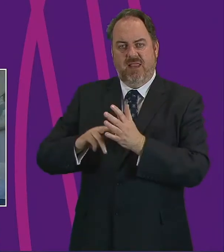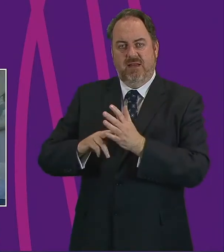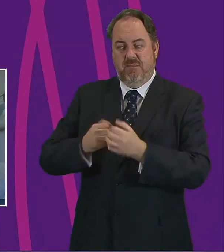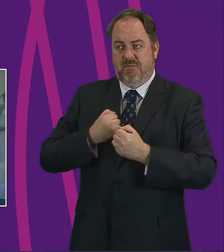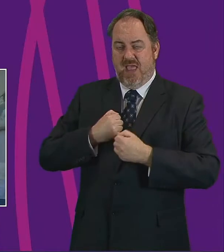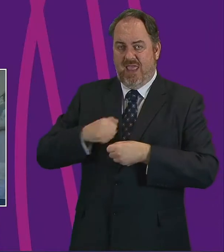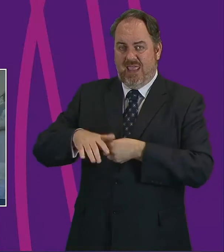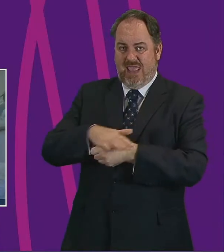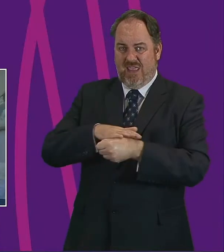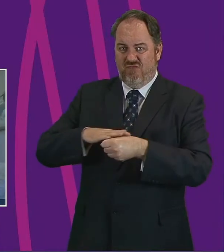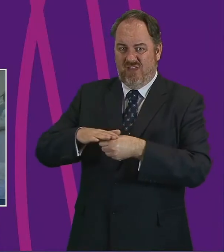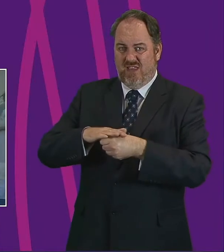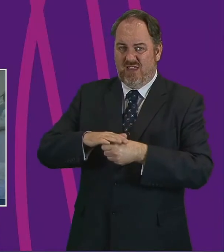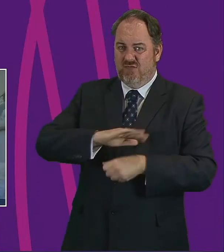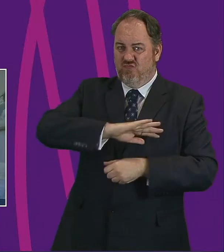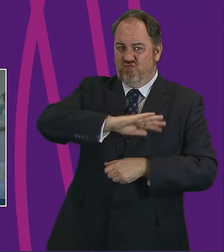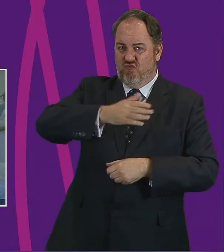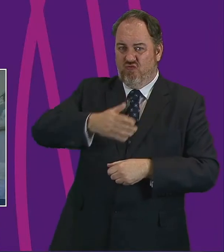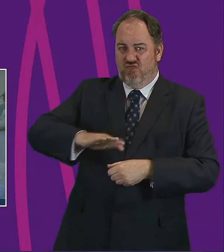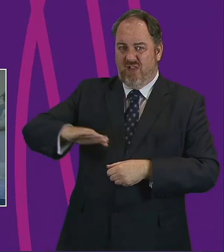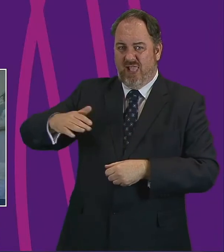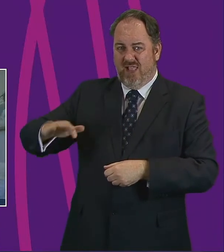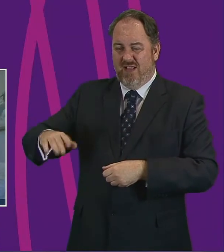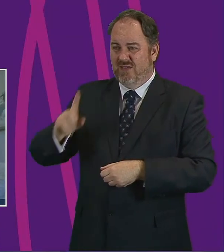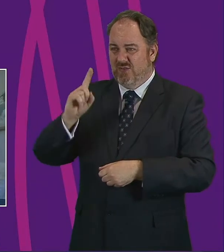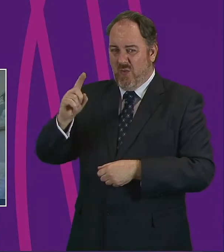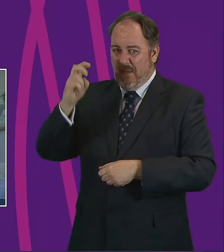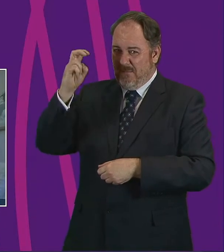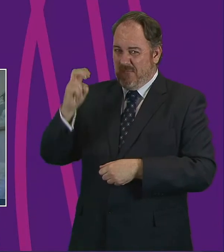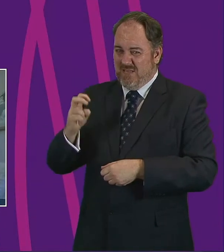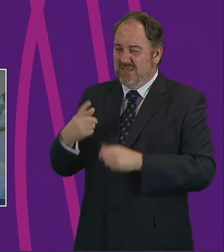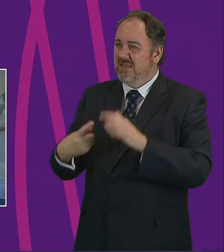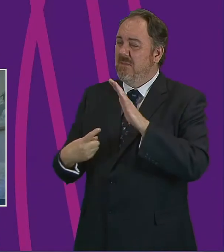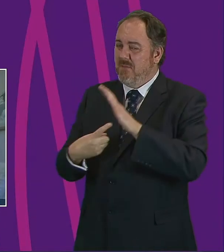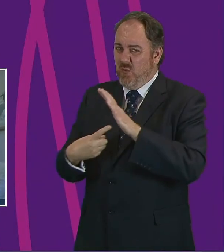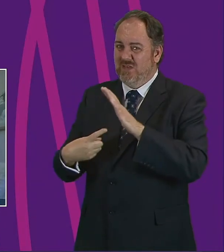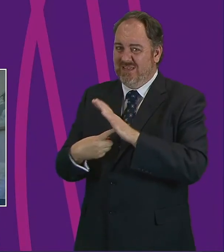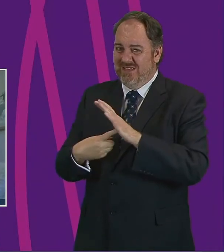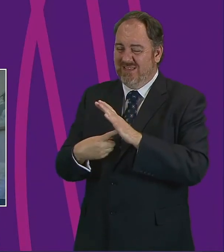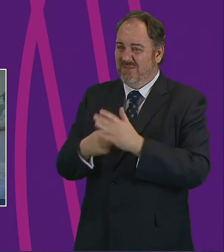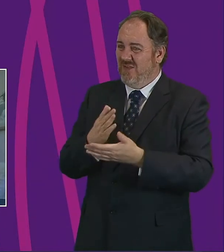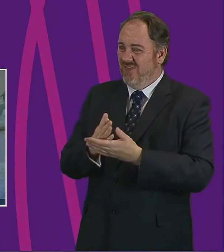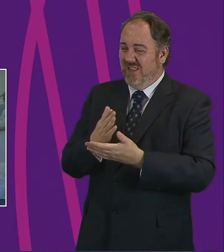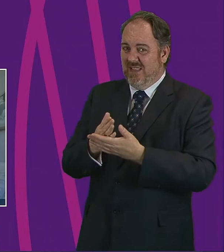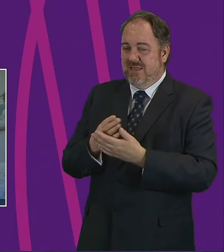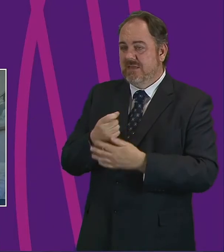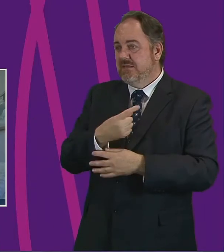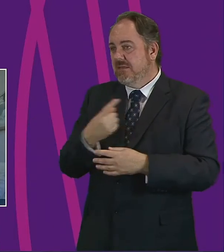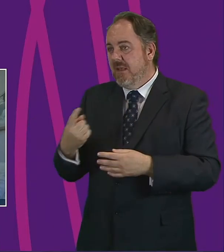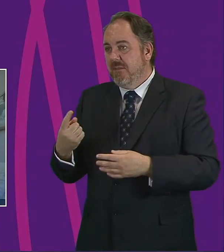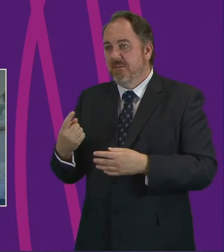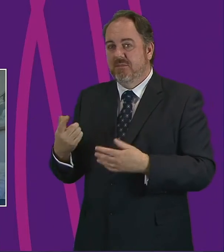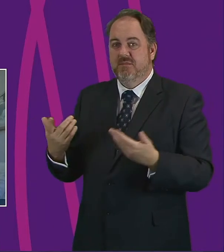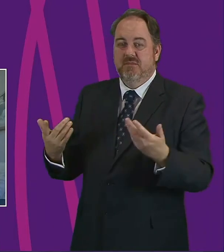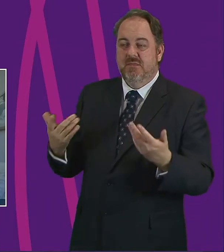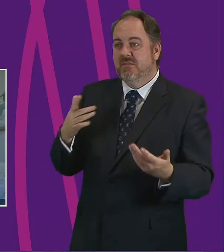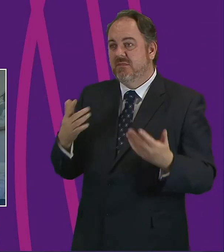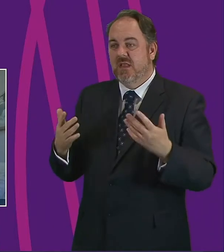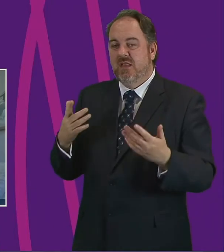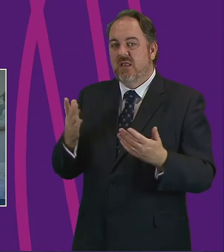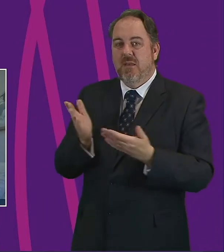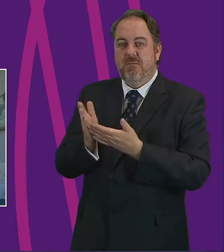for local bus companies transporting pupils to school. Given that I think we're looking at part schooling, possibly shifts,